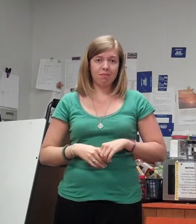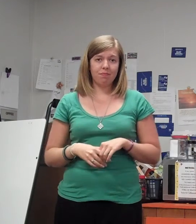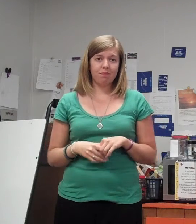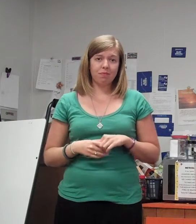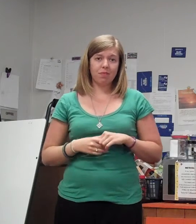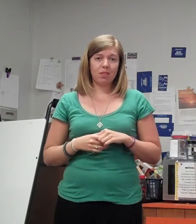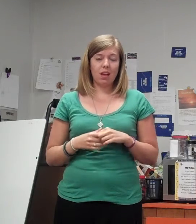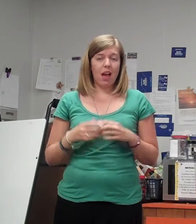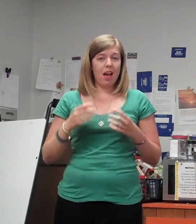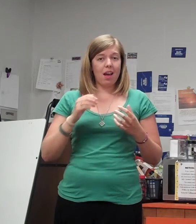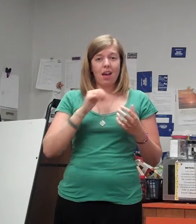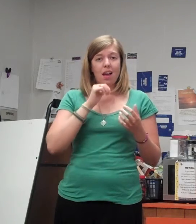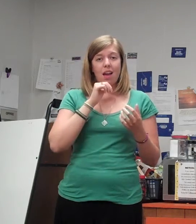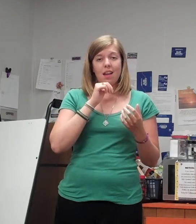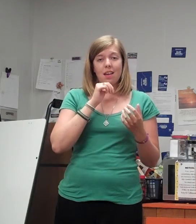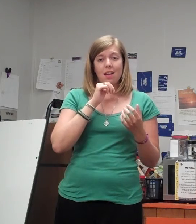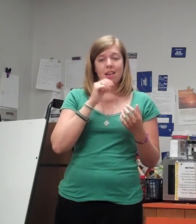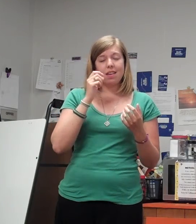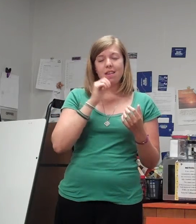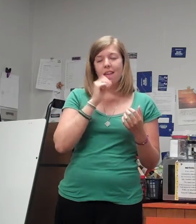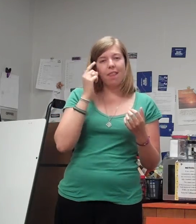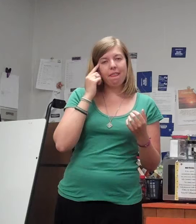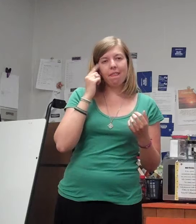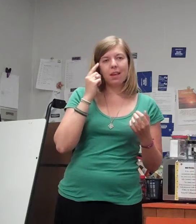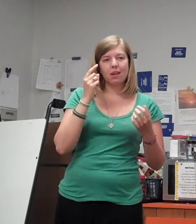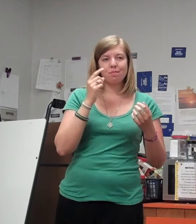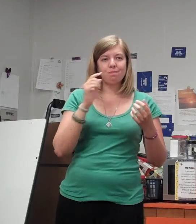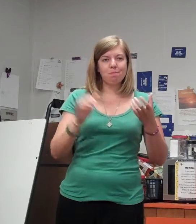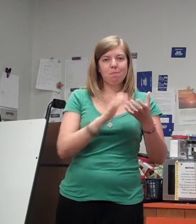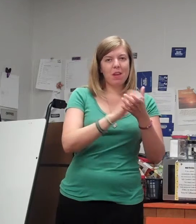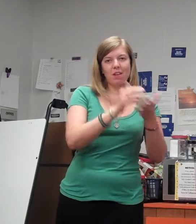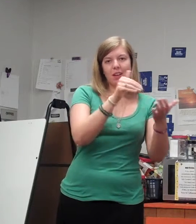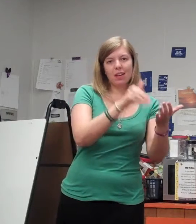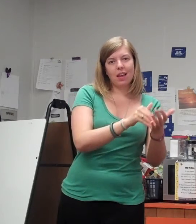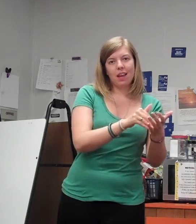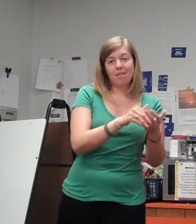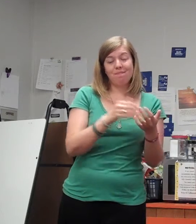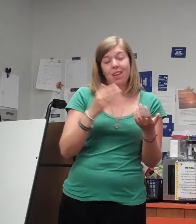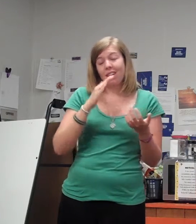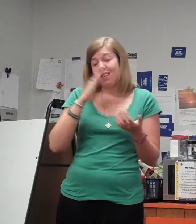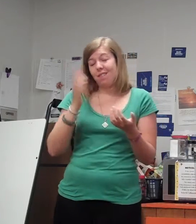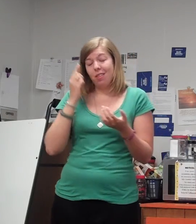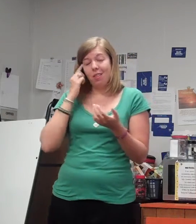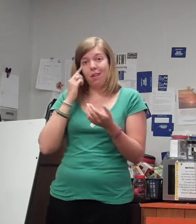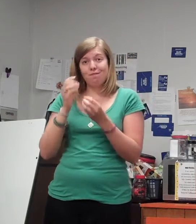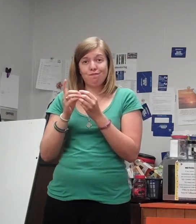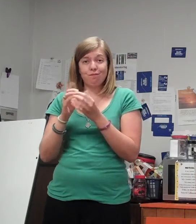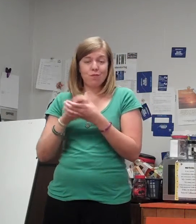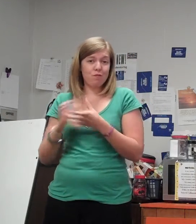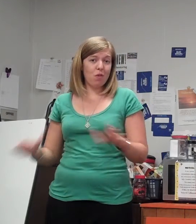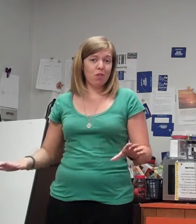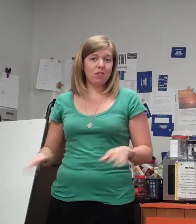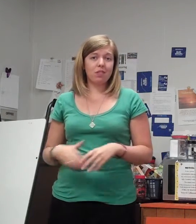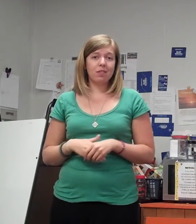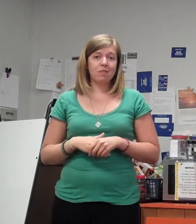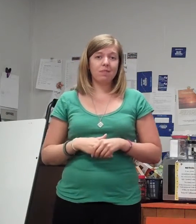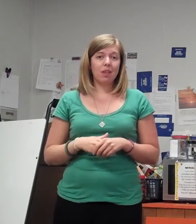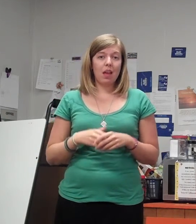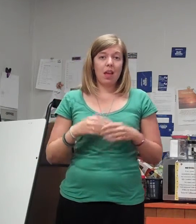I'd be divorced. And when I met my current husband, we were friends for probably a good 5 to 7